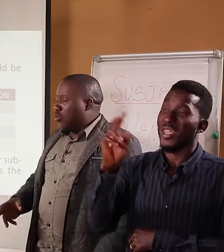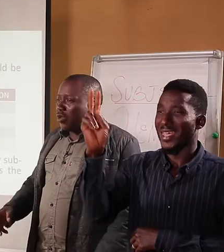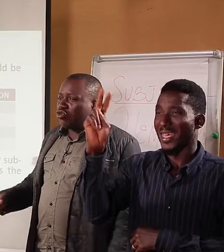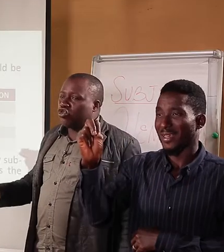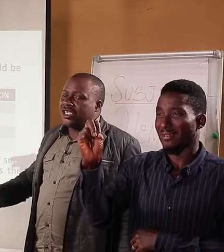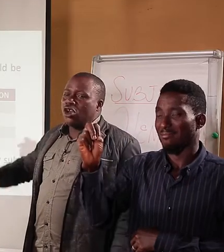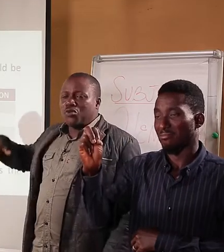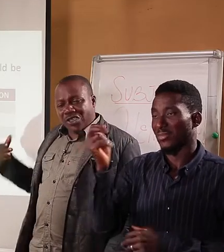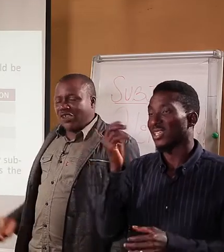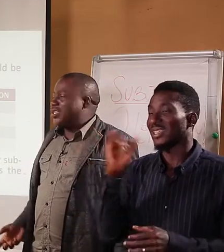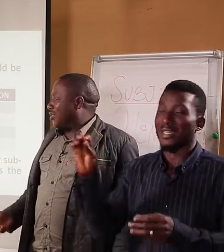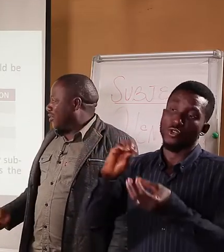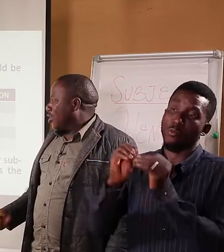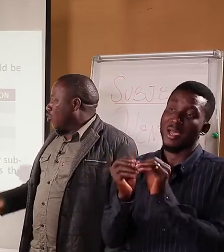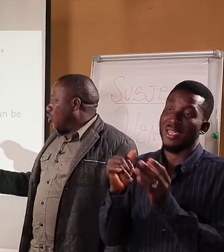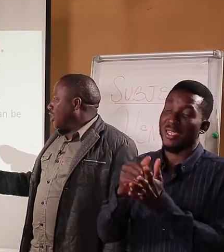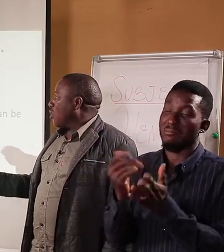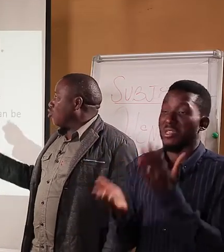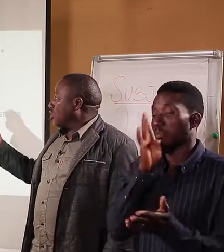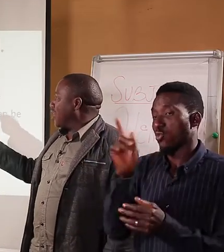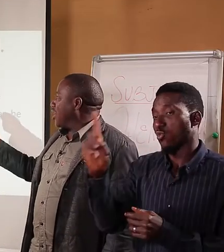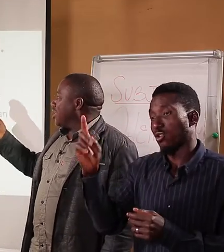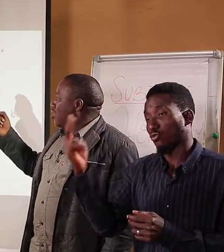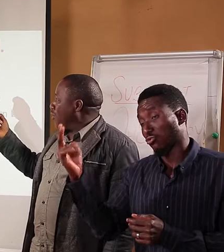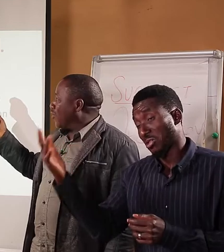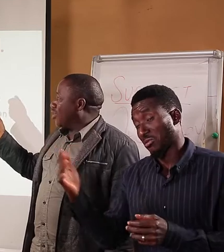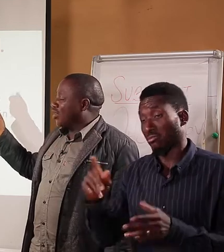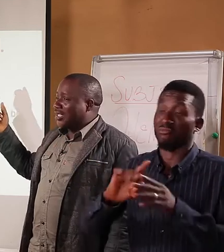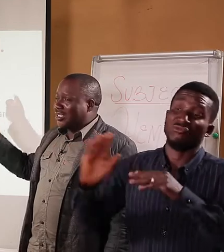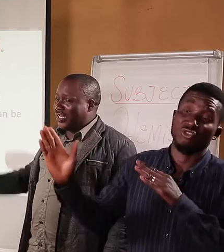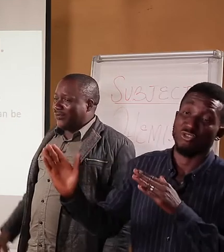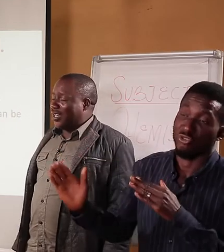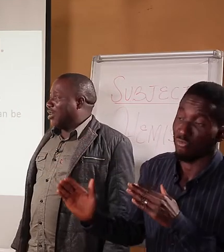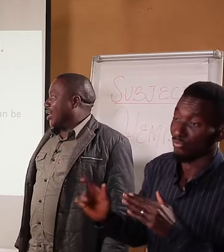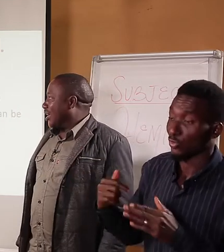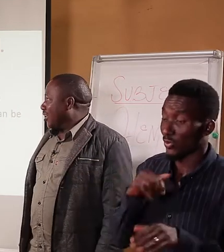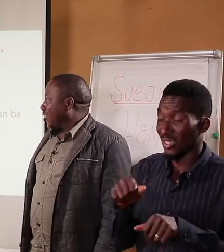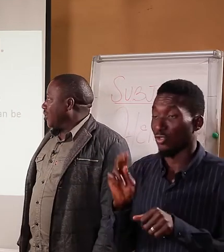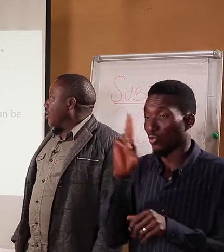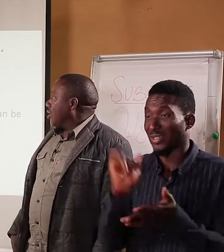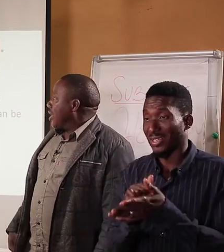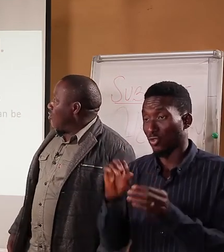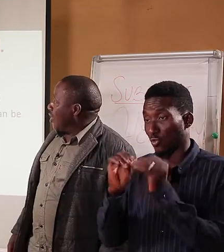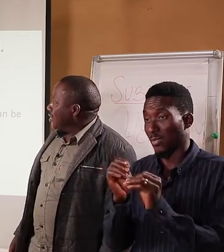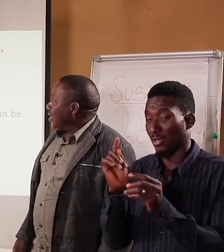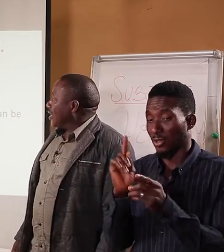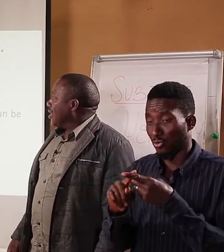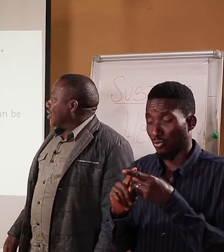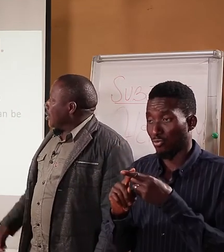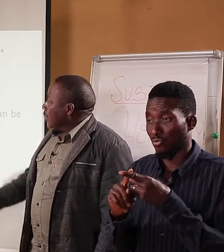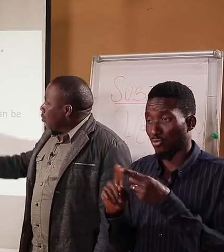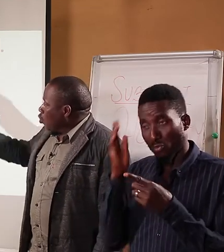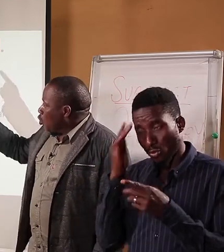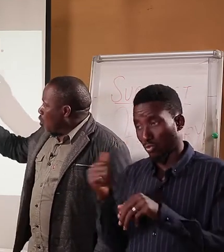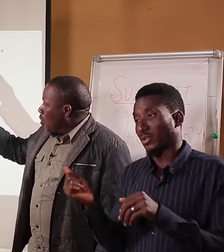It could be 1, 2, 3, up to infinity. We use that one to determine the number of electrons that each and every element can carry. Now, having said